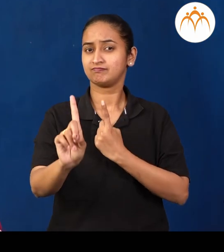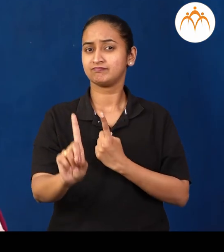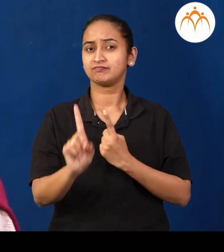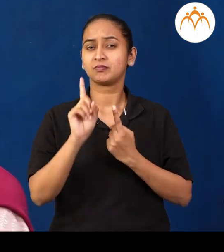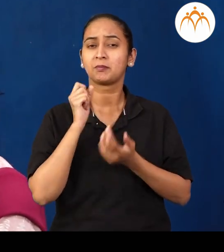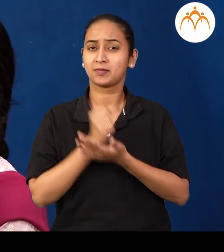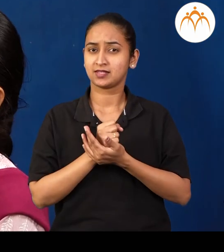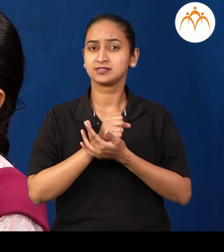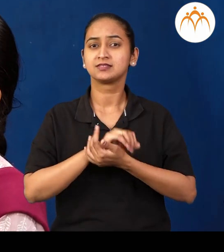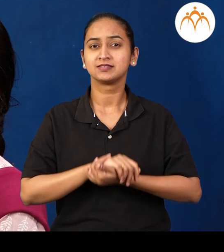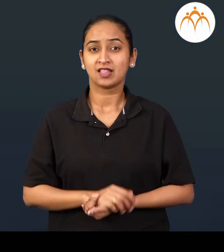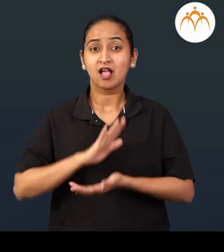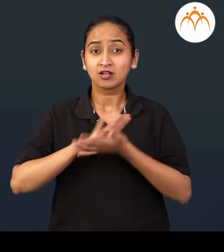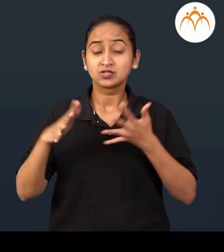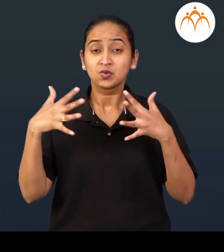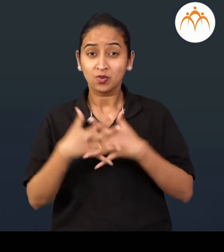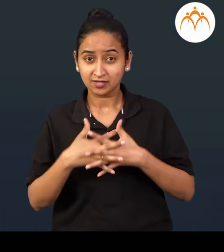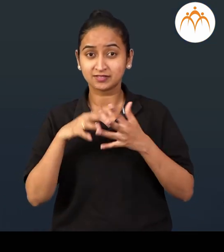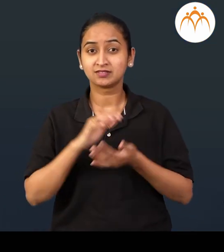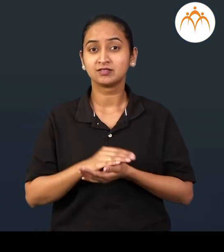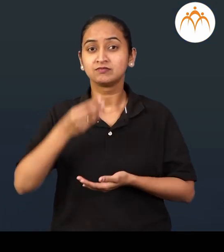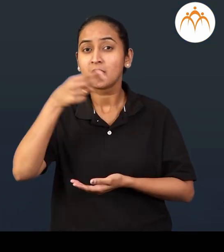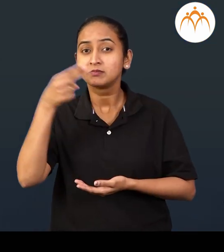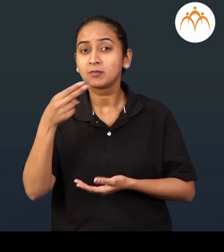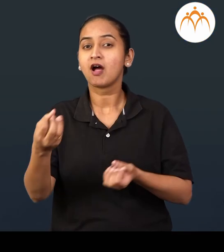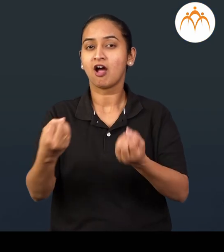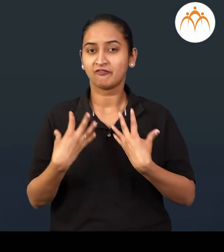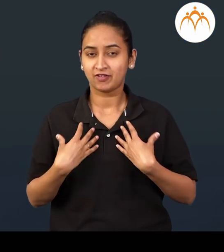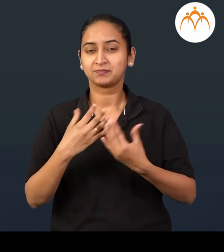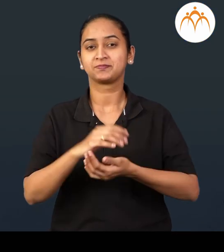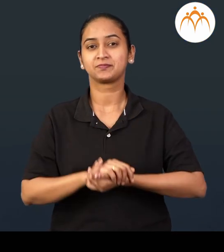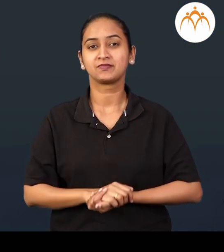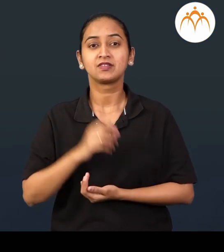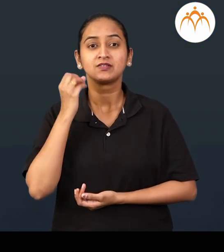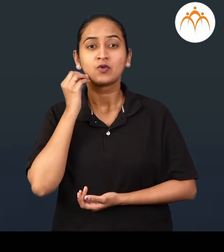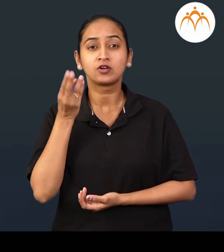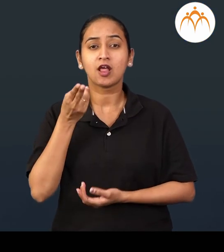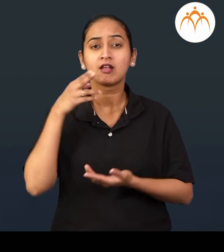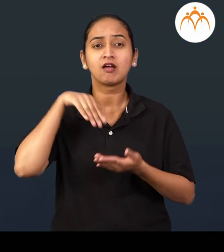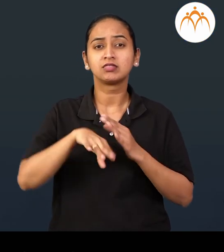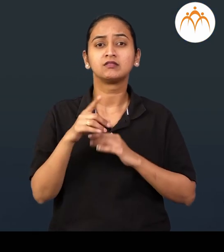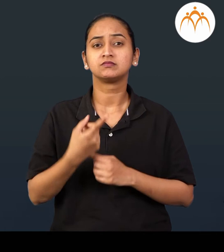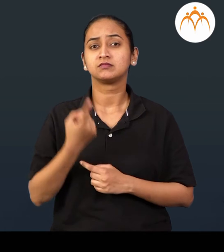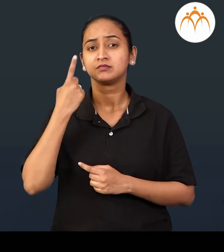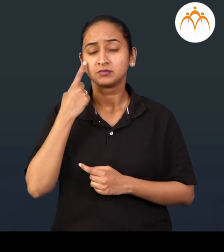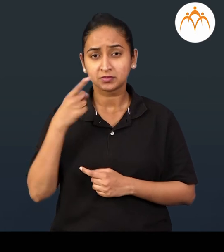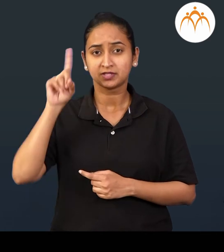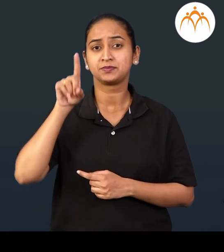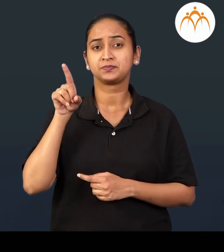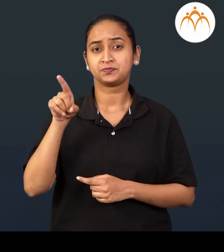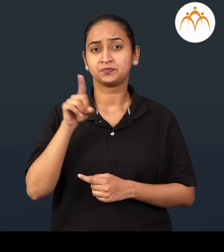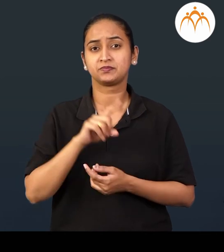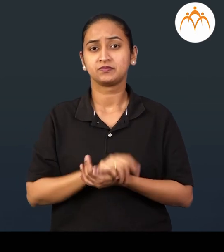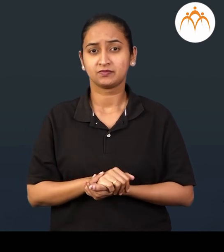for conversation. Exercise. Write down. What dish the